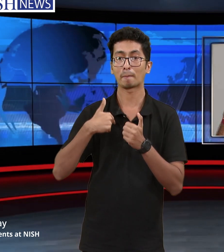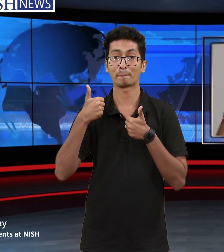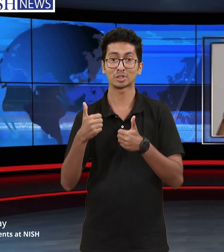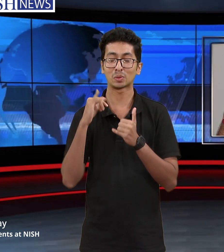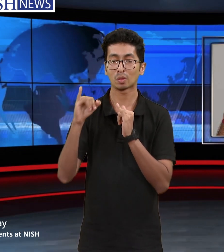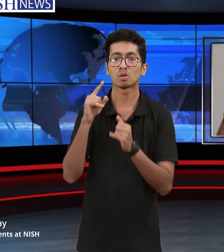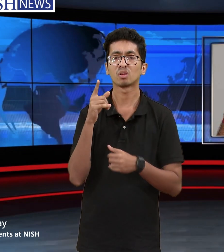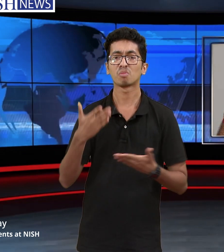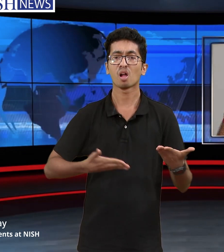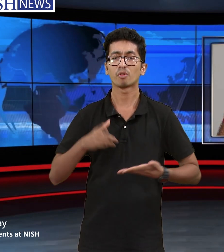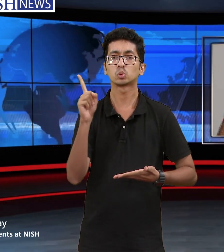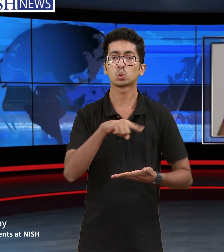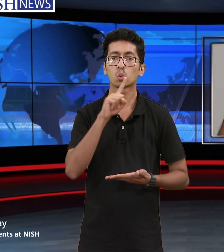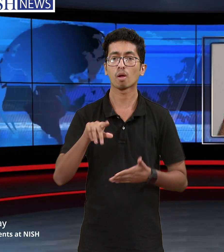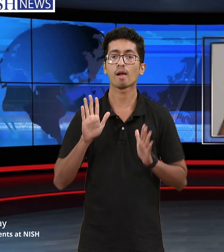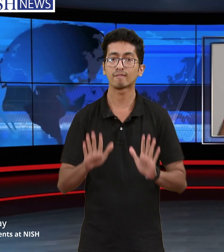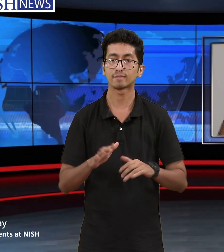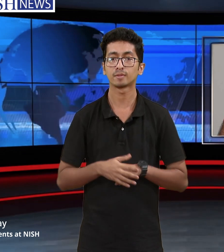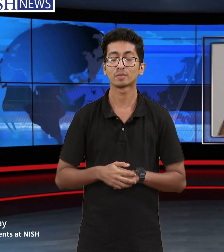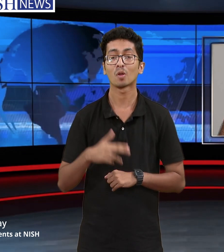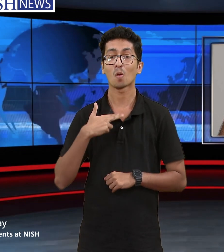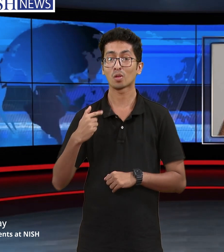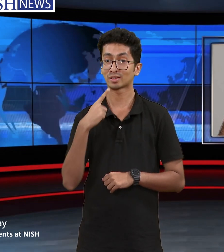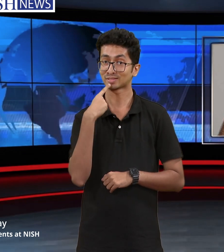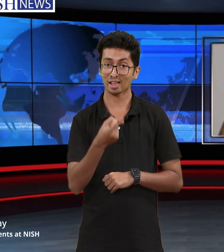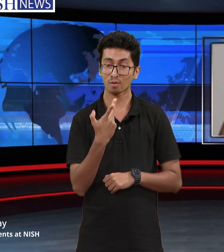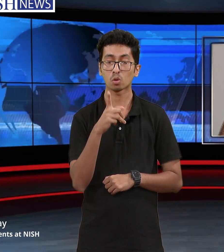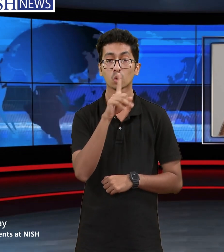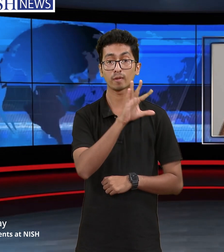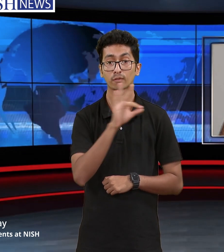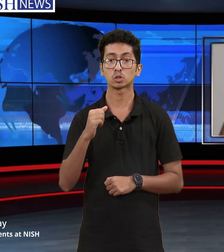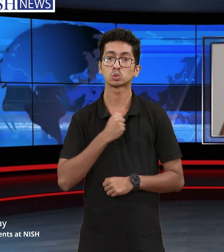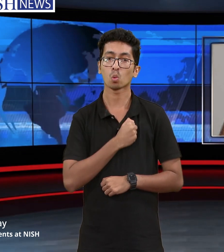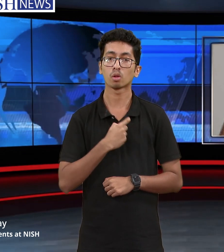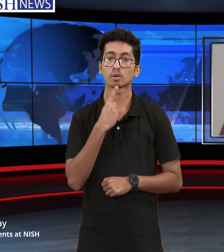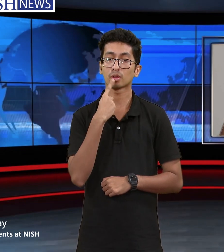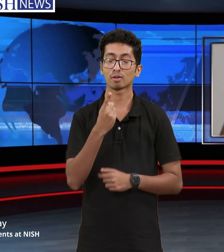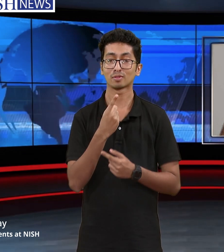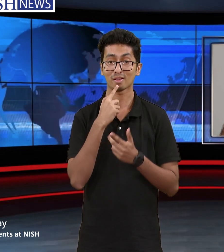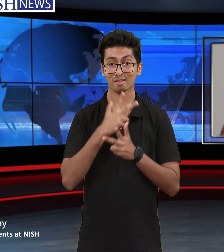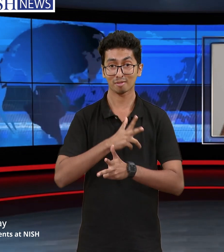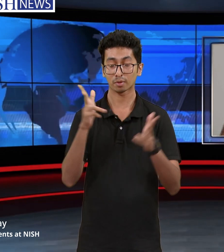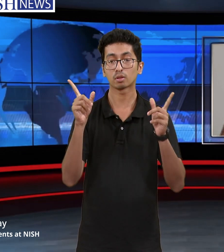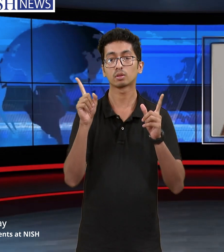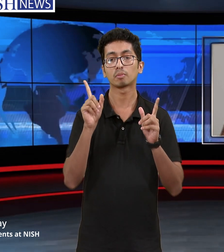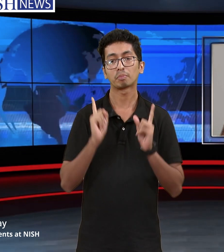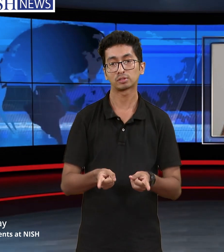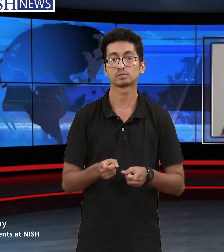behavior. It also granted Ramdev and Acharya Balakrishna, who were physically present in court, 1 week's time to